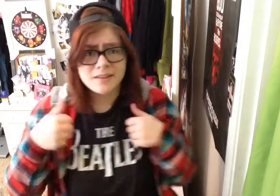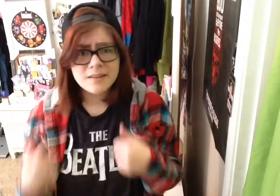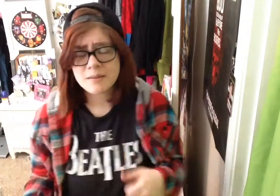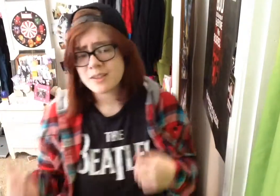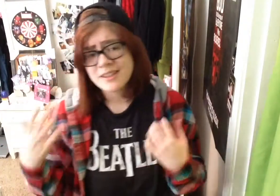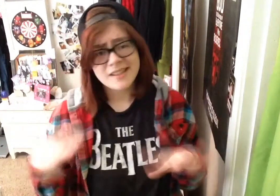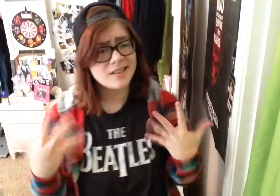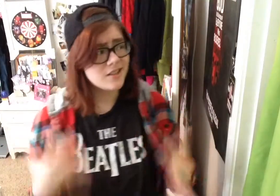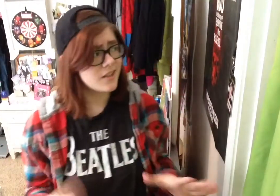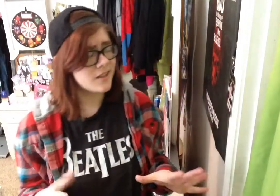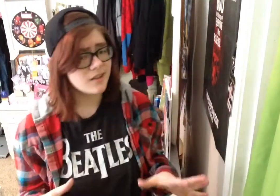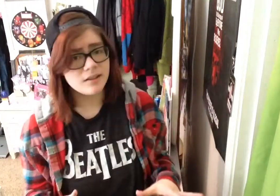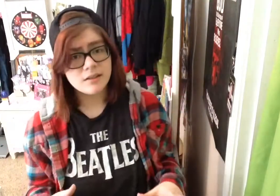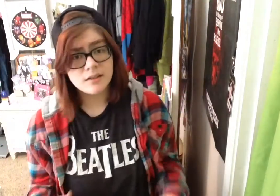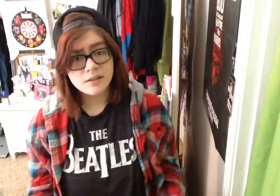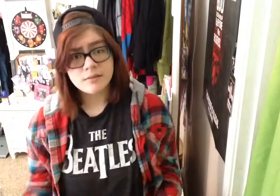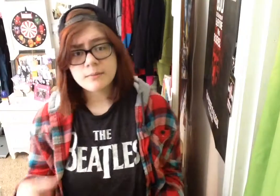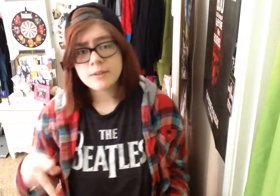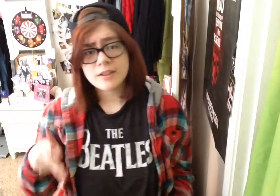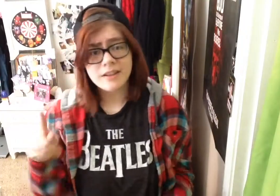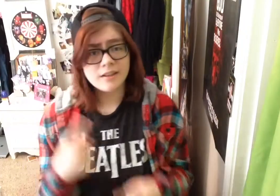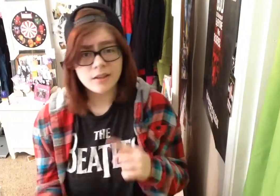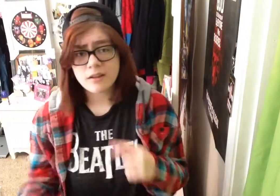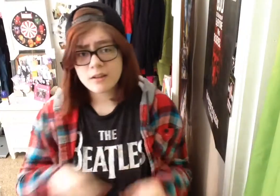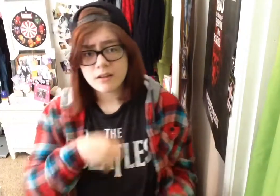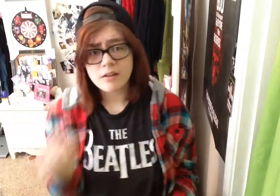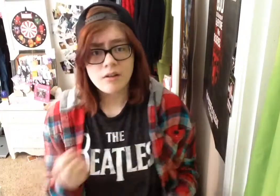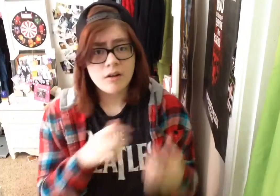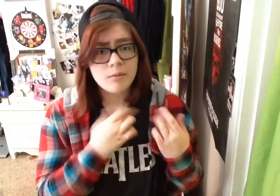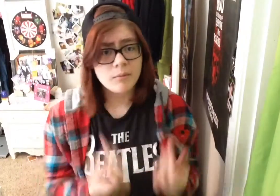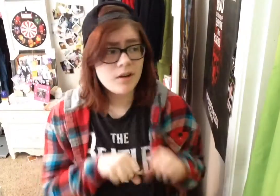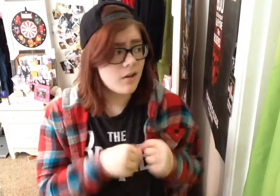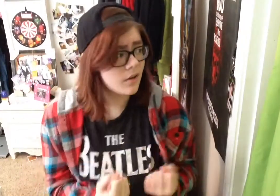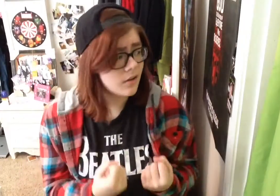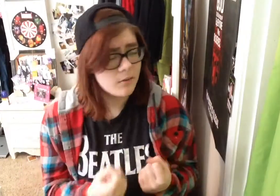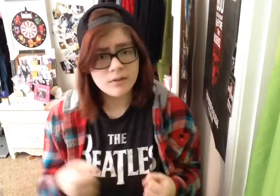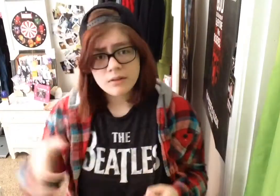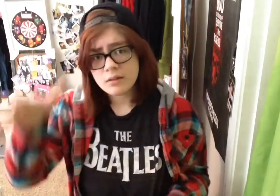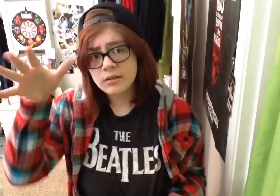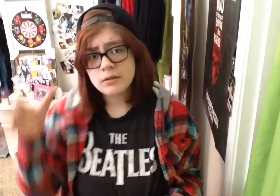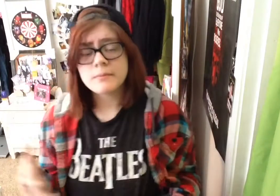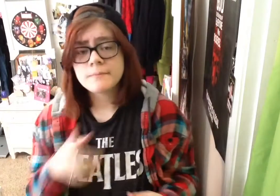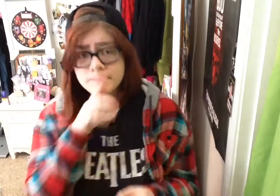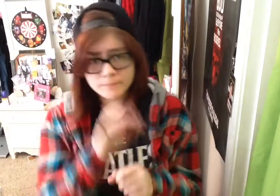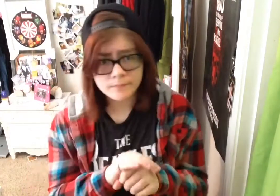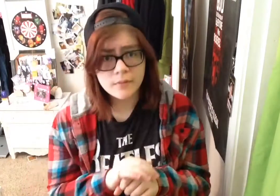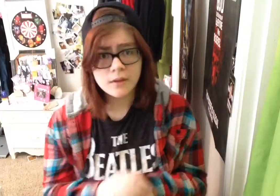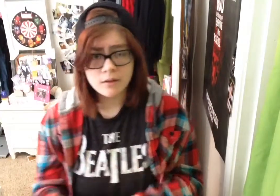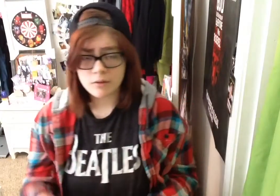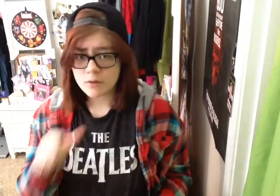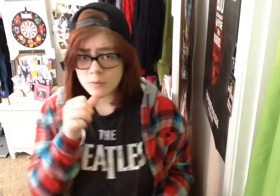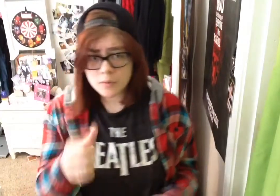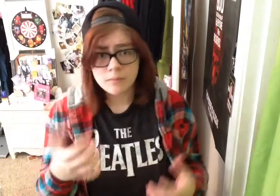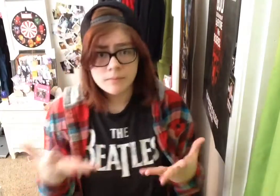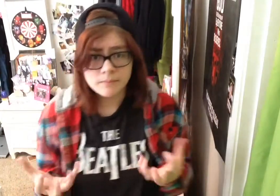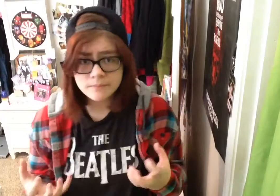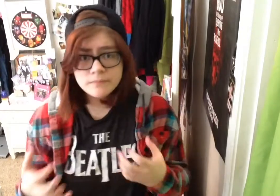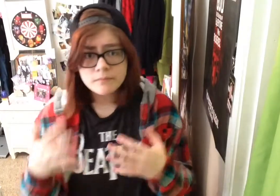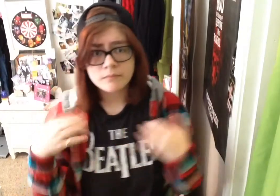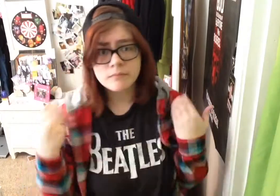something you can't shake. Philip, your mother can't take another heartbreak. Father, promise me. You don't want this young man's blood on